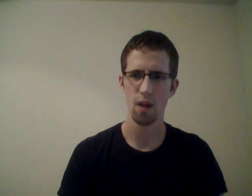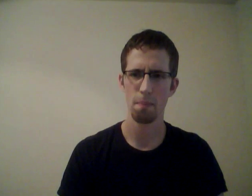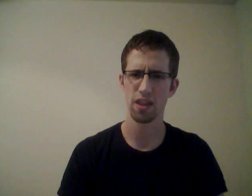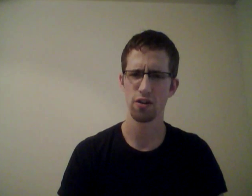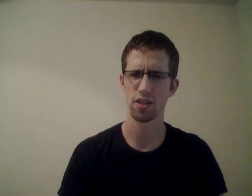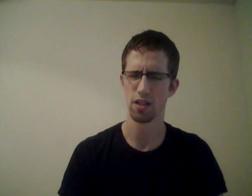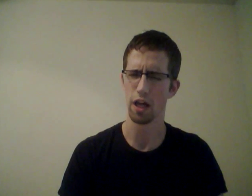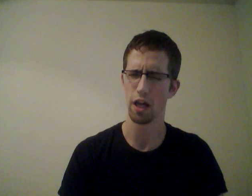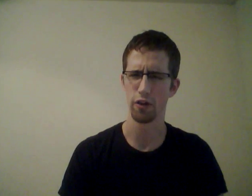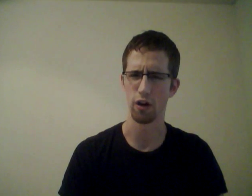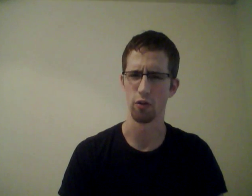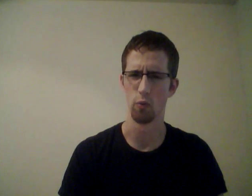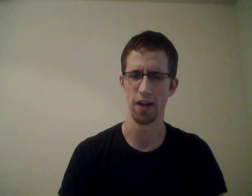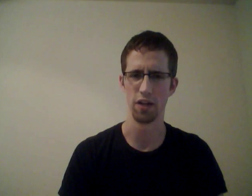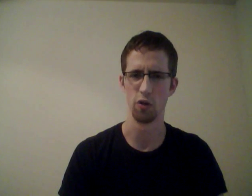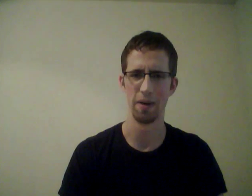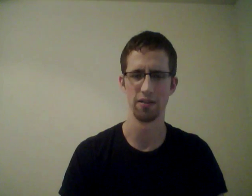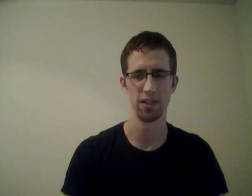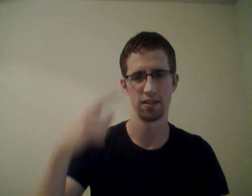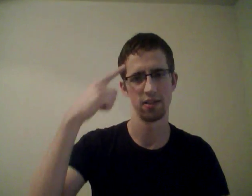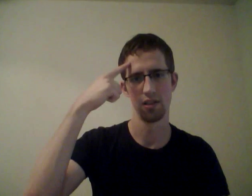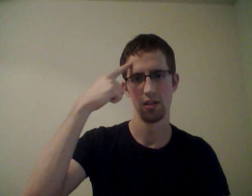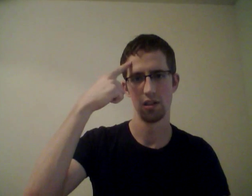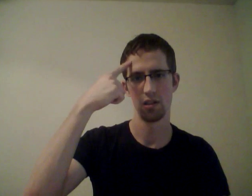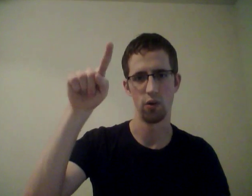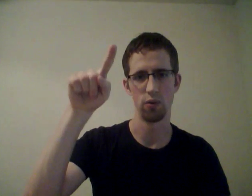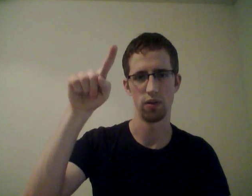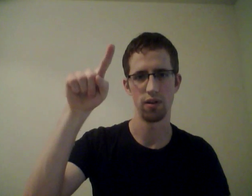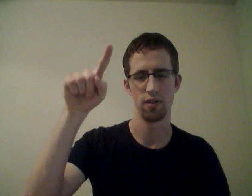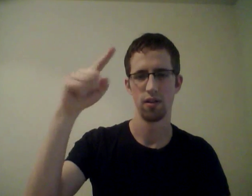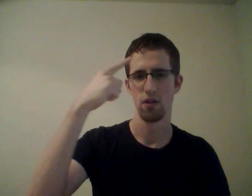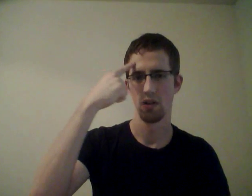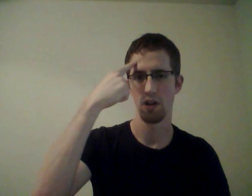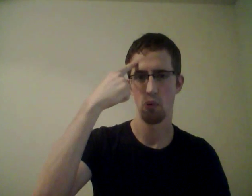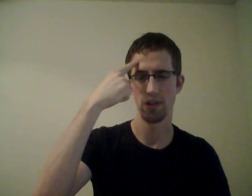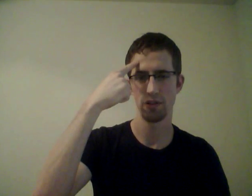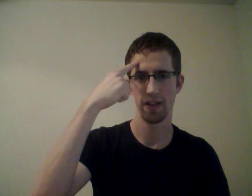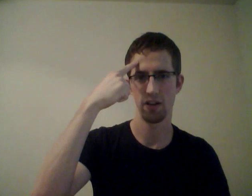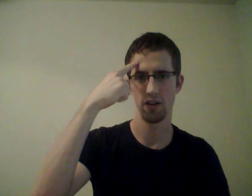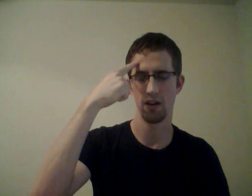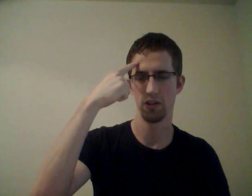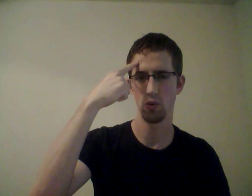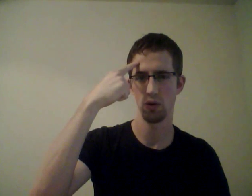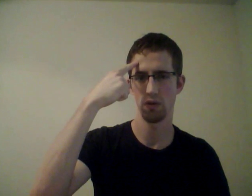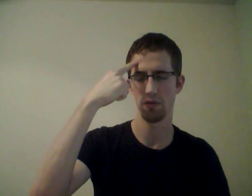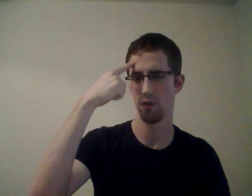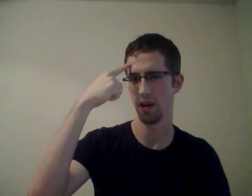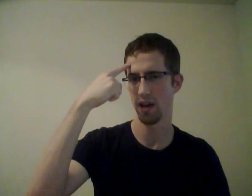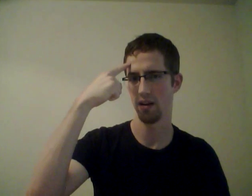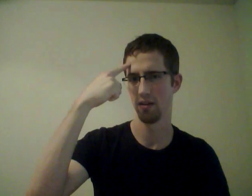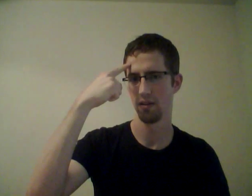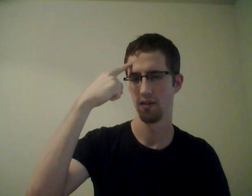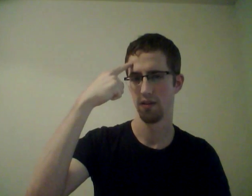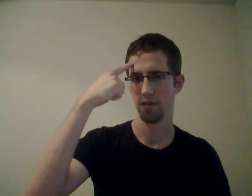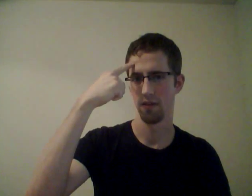But there is another way to go about this. So, pointer finger on the corner of your forehead,